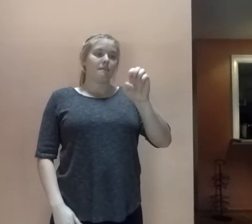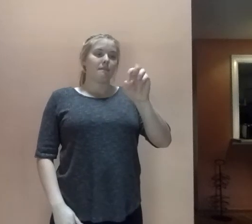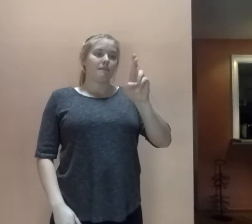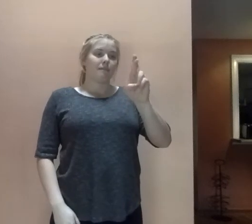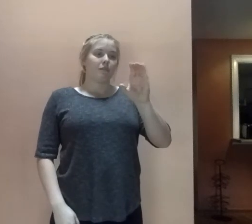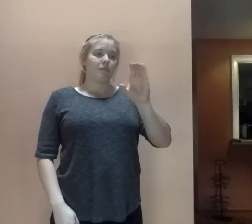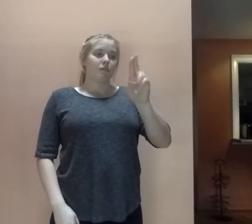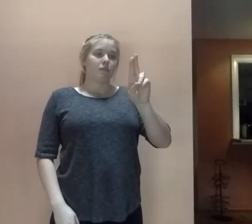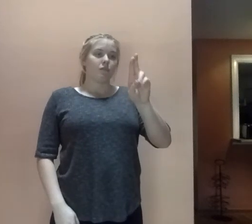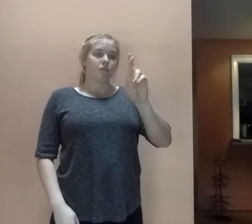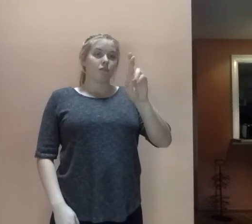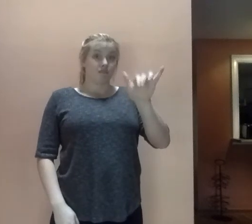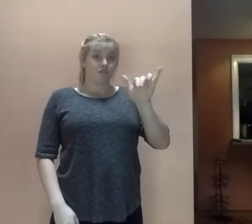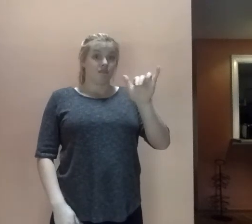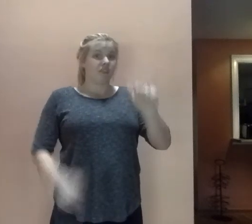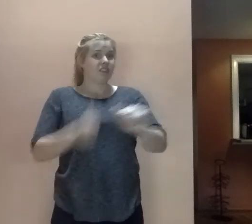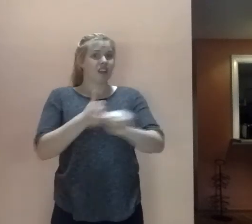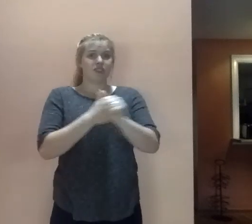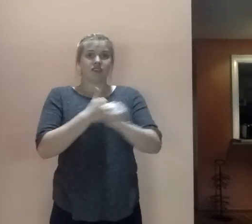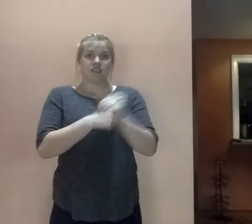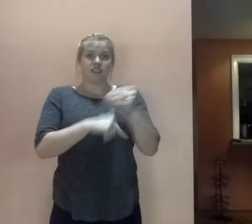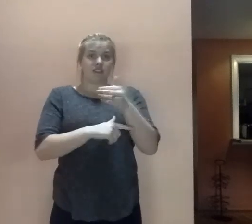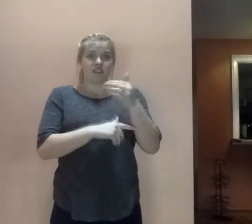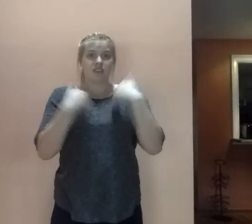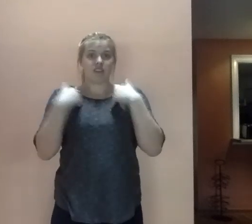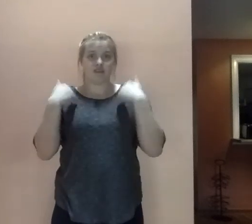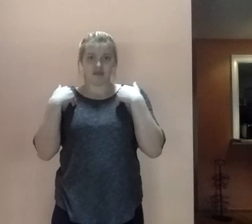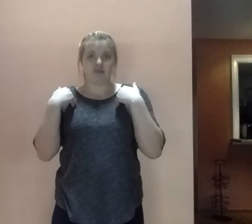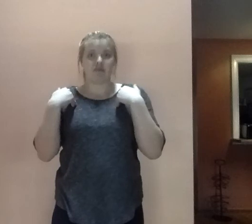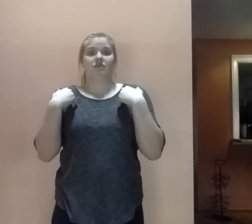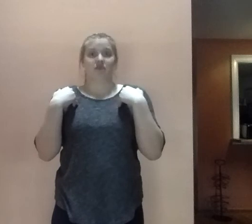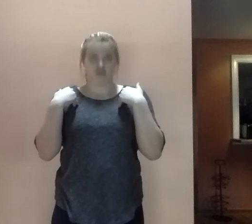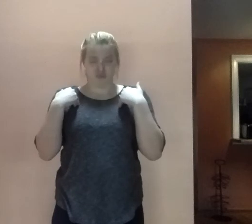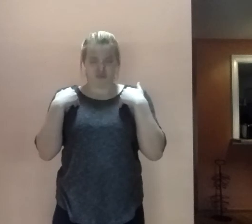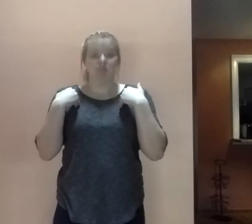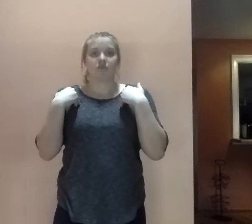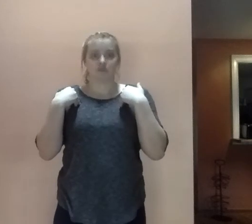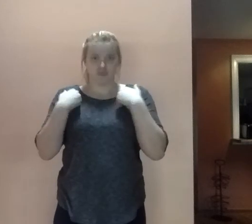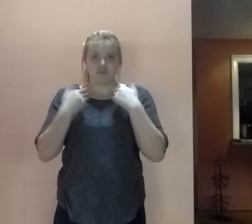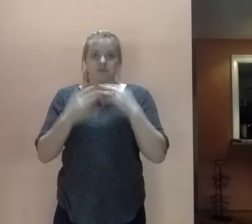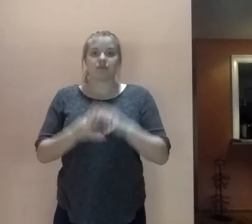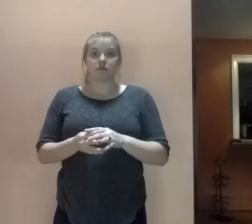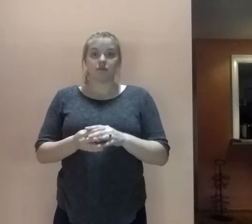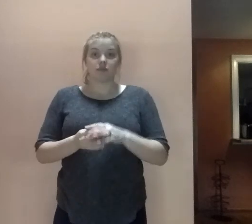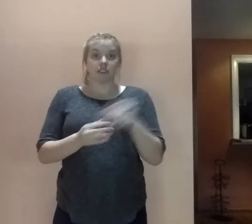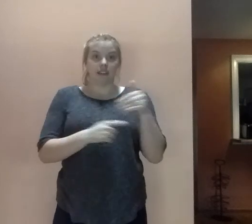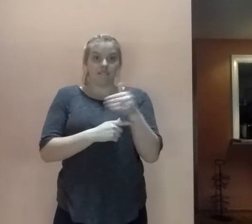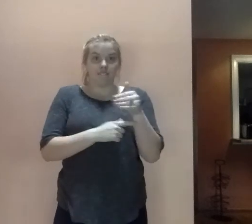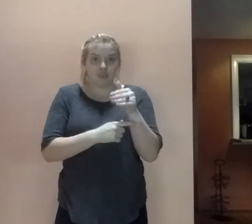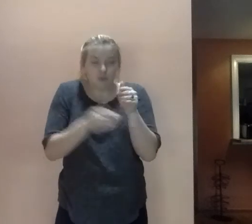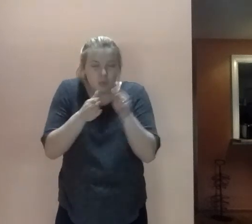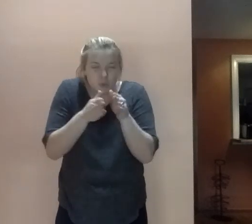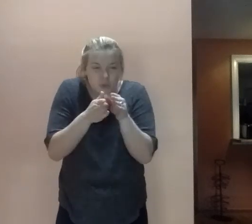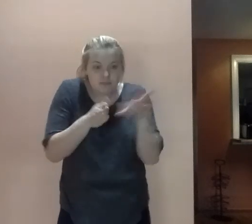so many of these fish a week because it's getting too much mercury can kill you. Fish are eaten by bigger fish who are eaten by bigger fish, and these pesticides